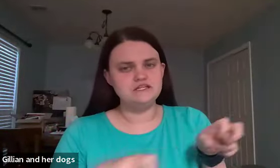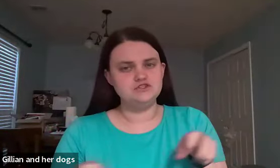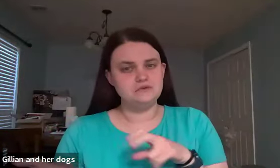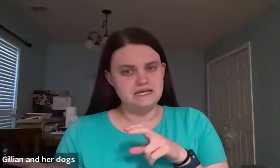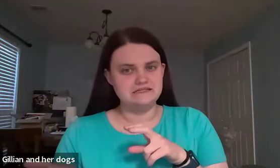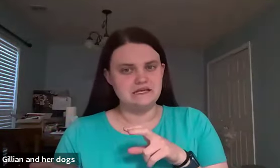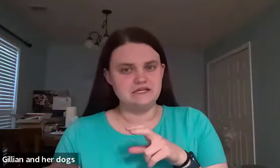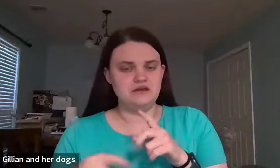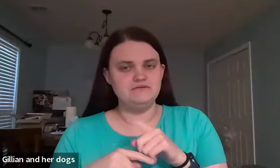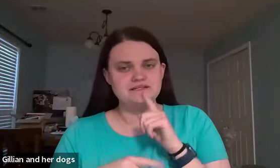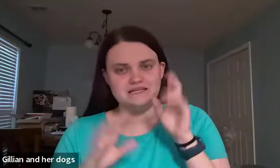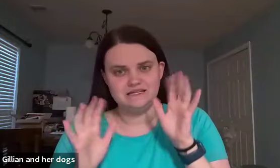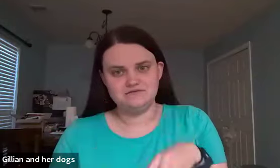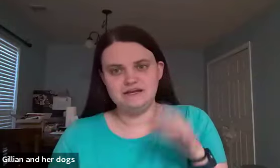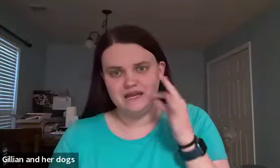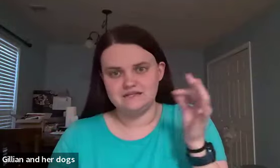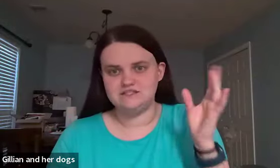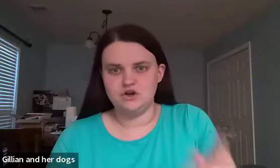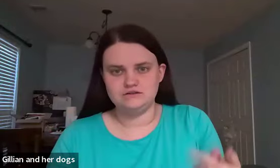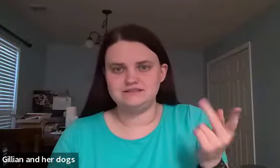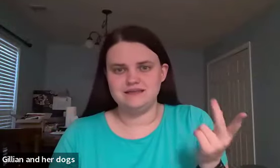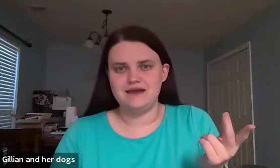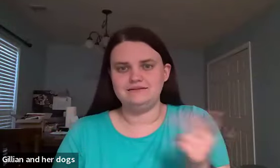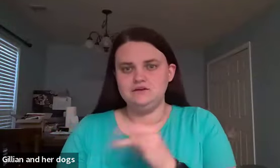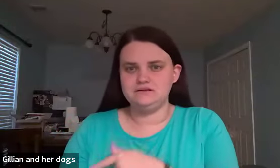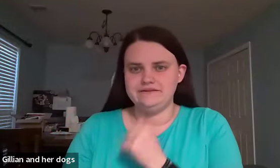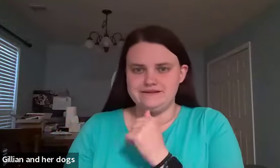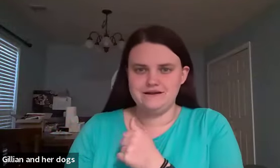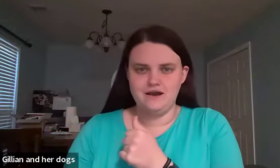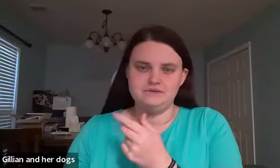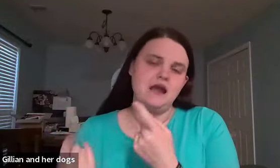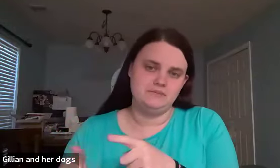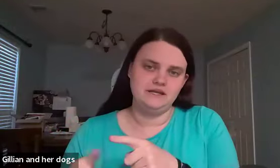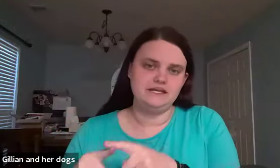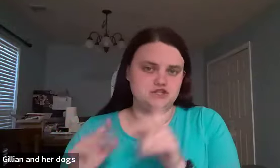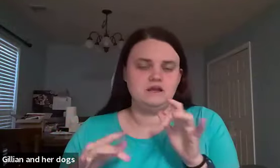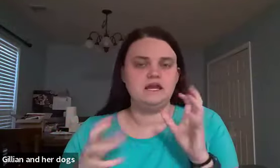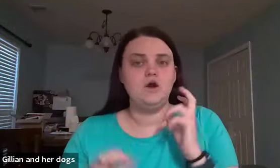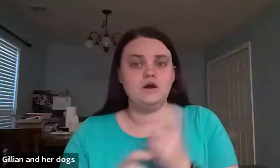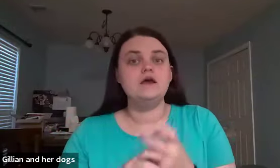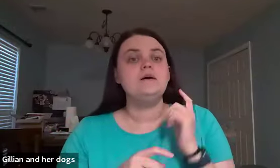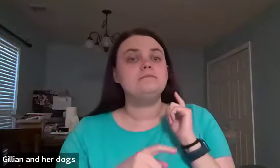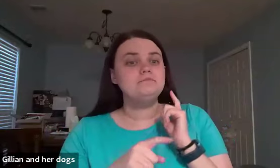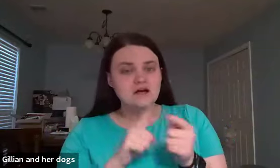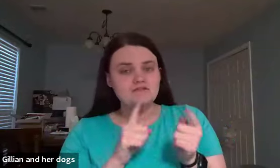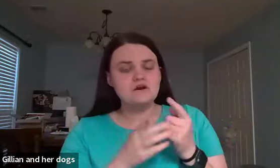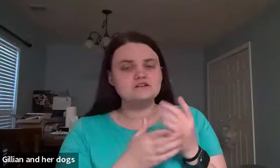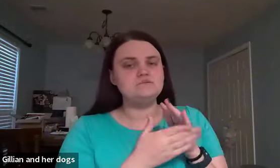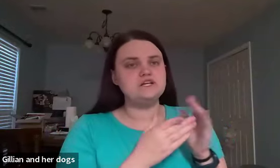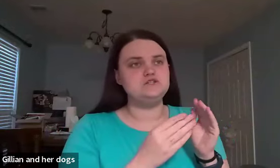really translate. You can't really say like it's raining cats and dogs because that's not what's happening. It's just raining hard. But there are some ways